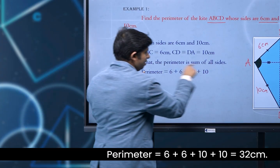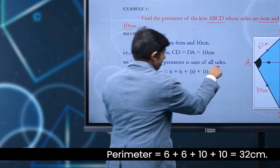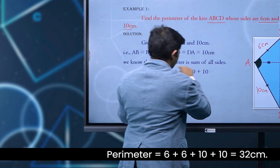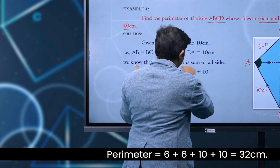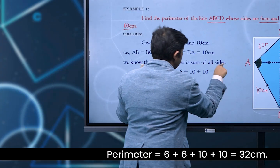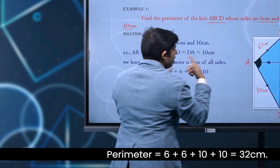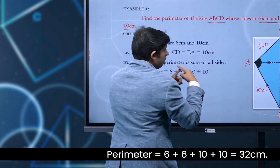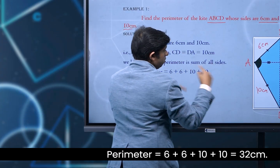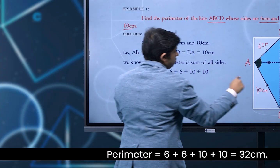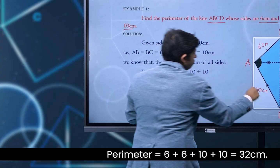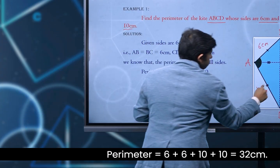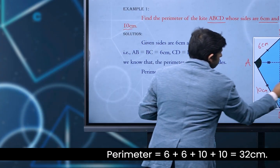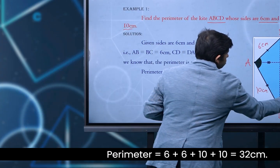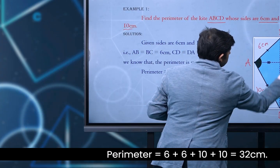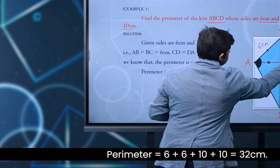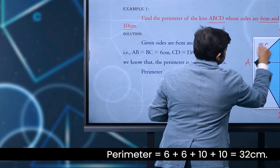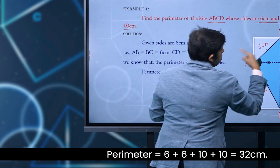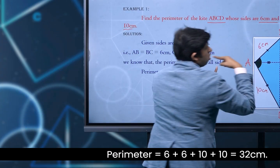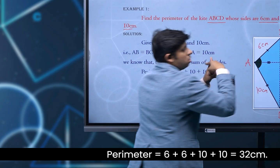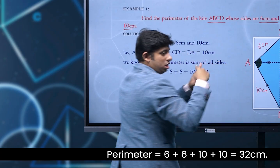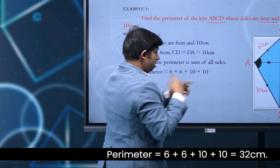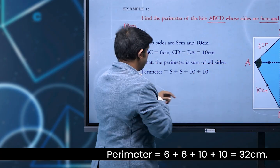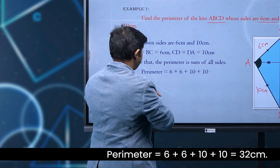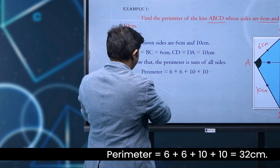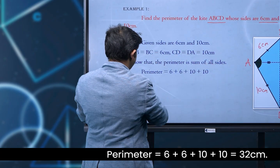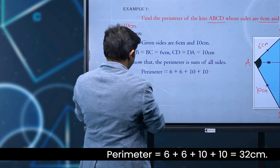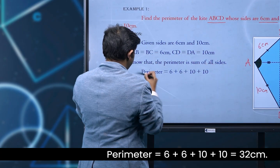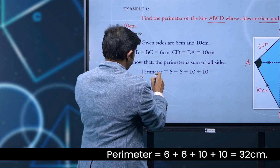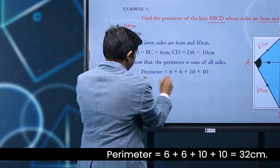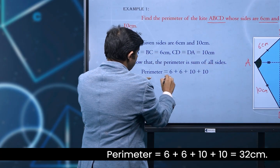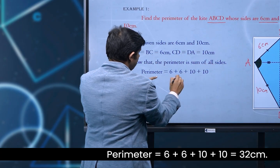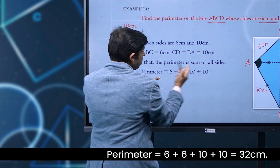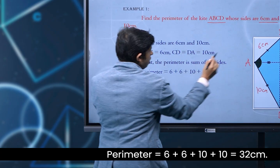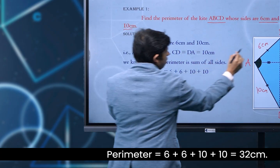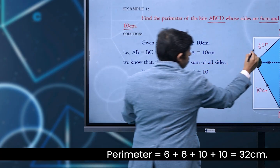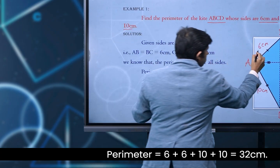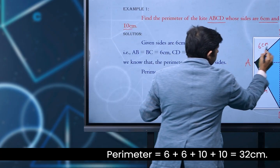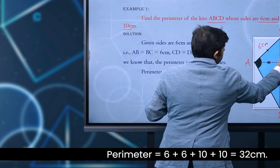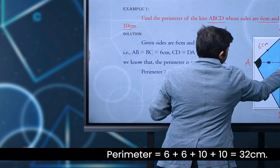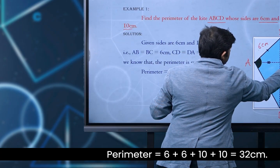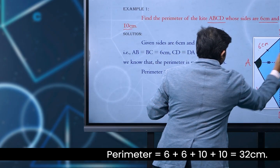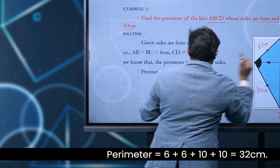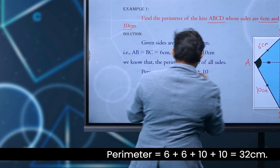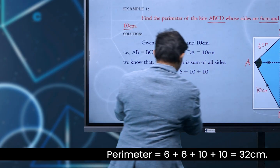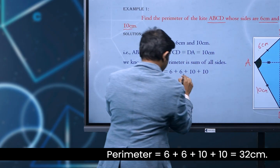Perimeter equals to 6 plus 6 plus 10 plus 10 is equal to 32 centimeter.